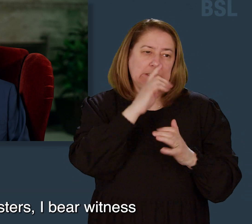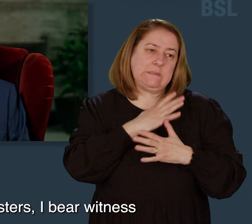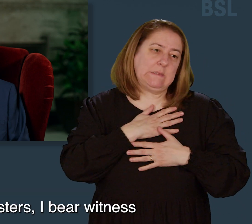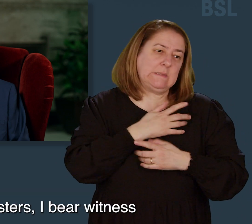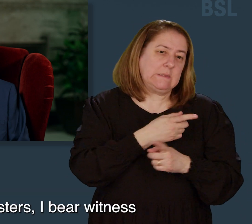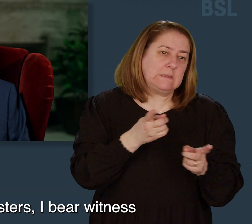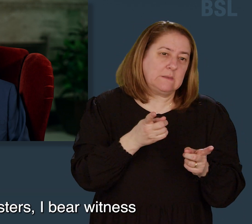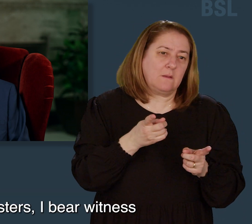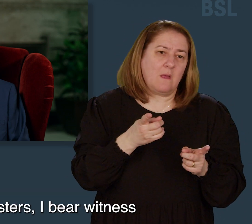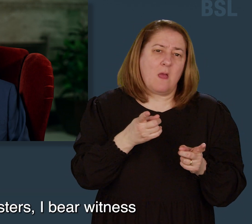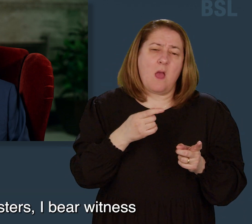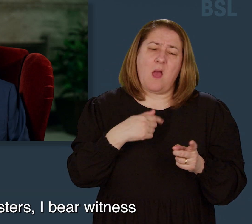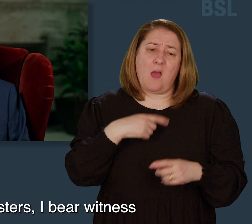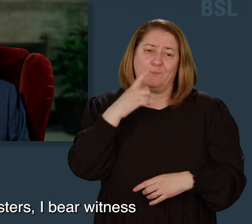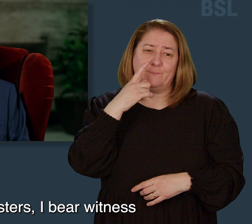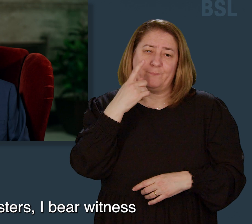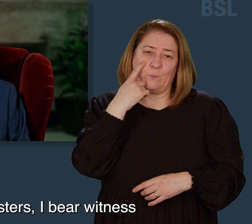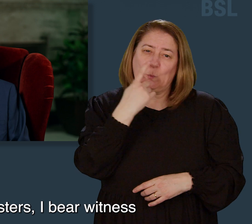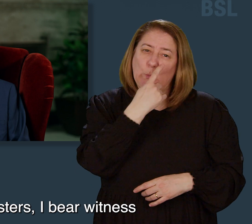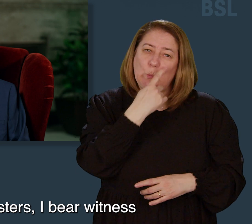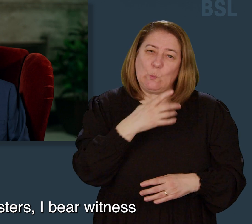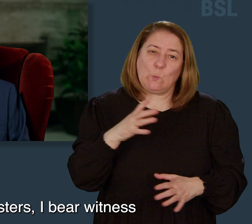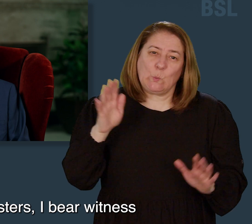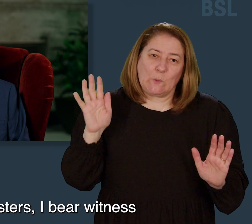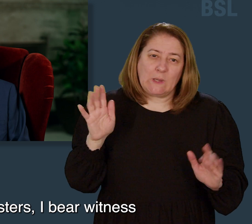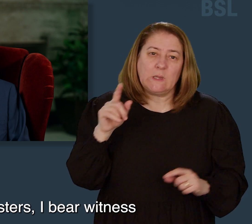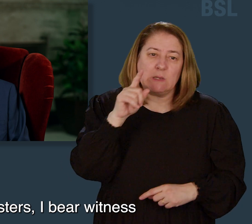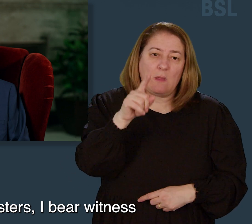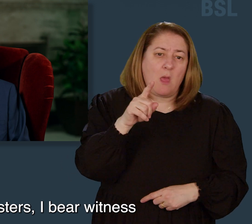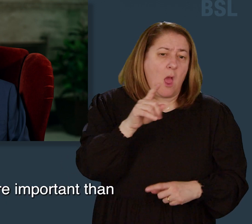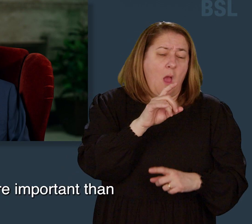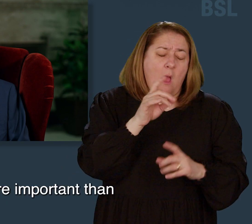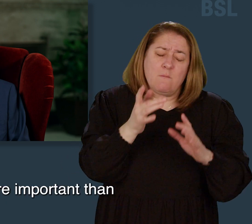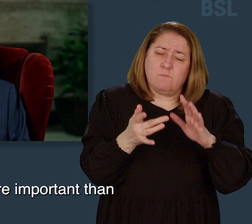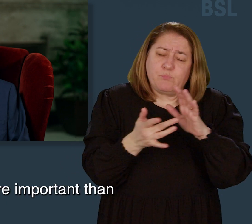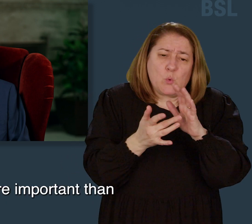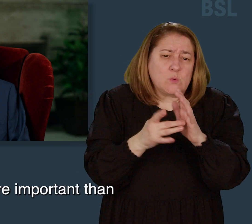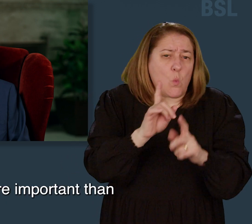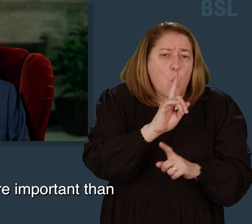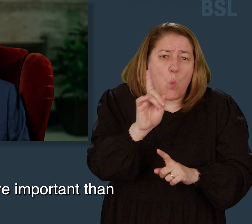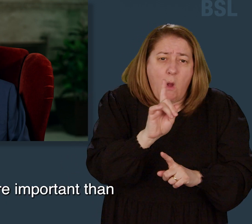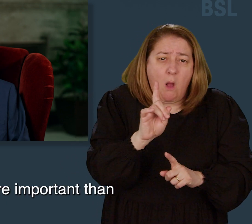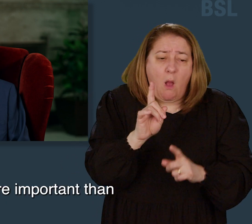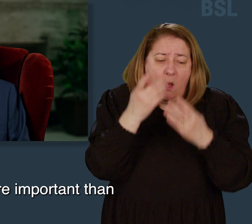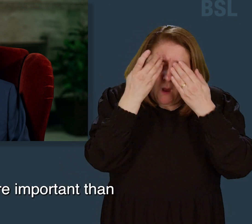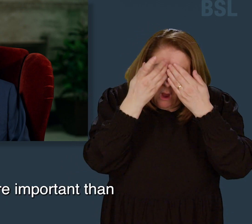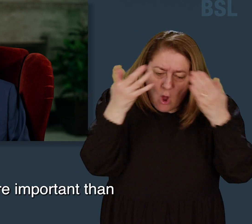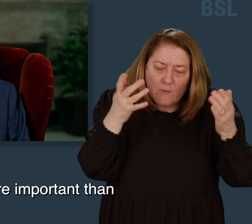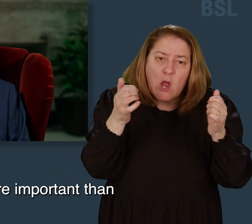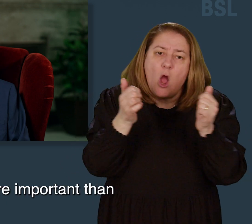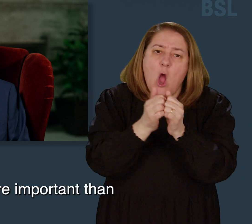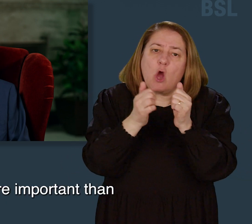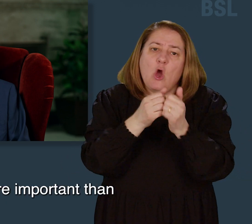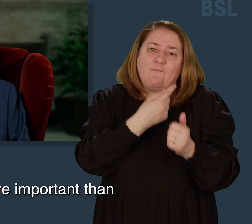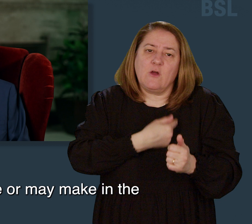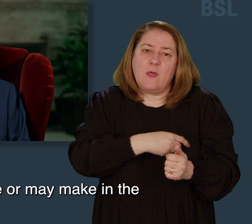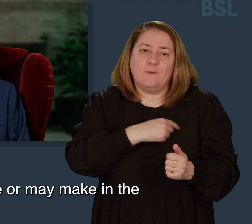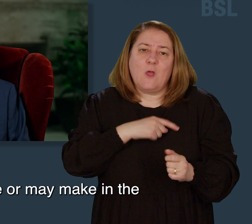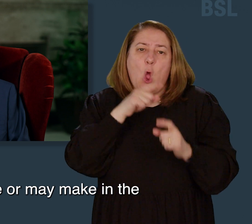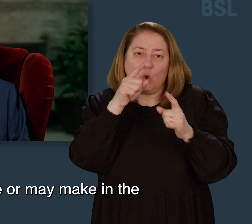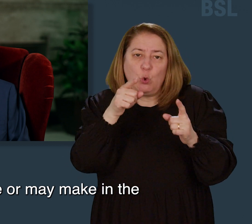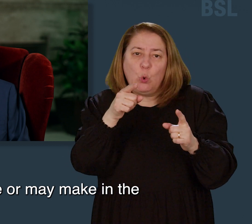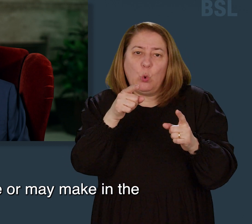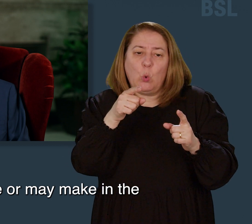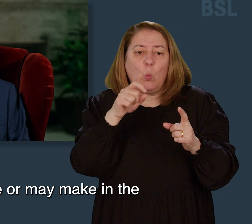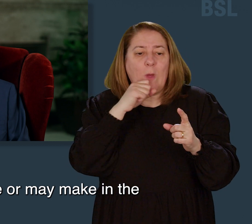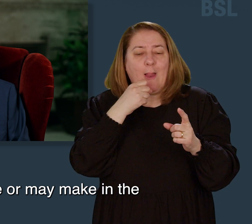My dear brothers and sisters, I bear witness that there is nothing more important than honoring the